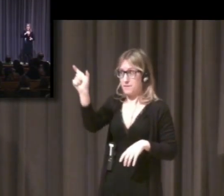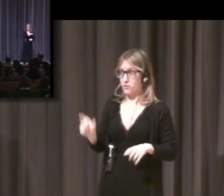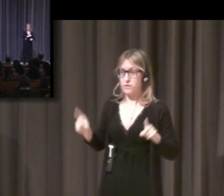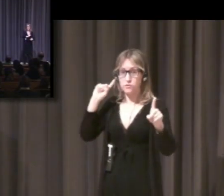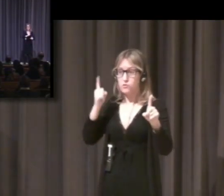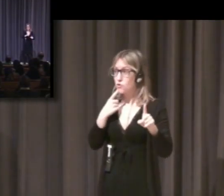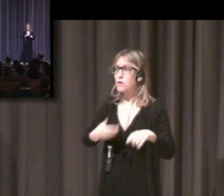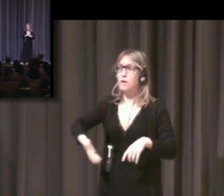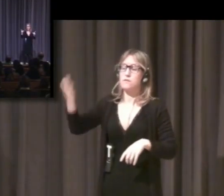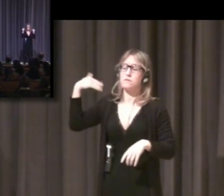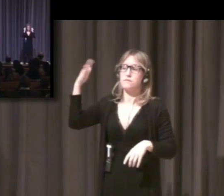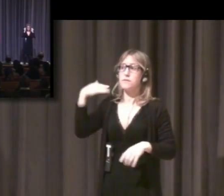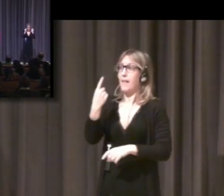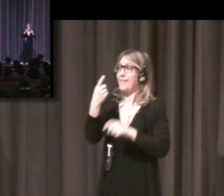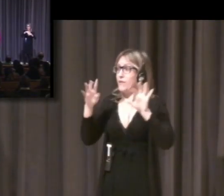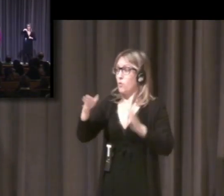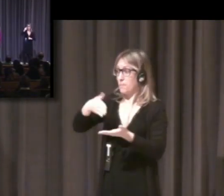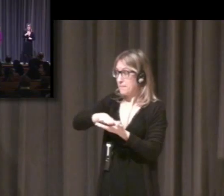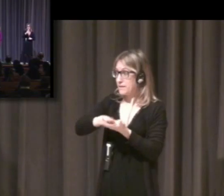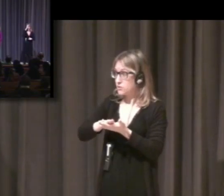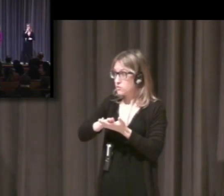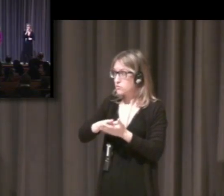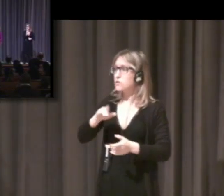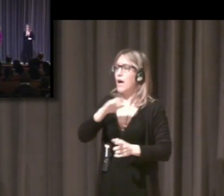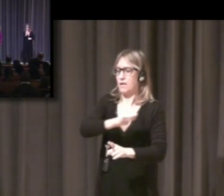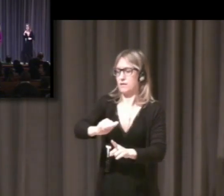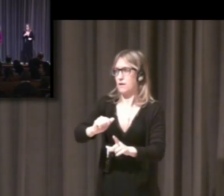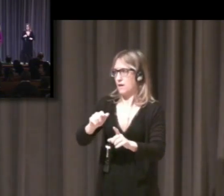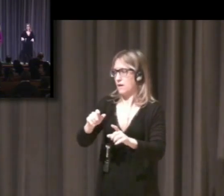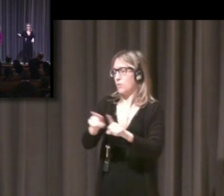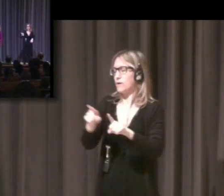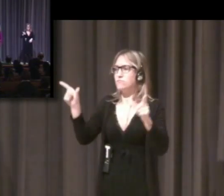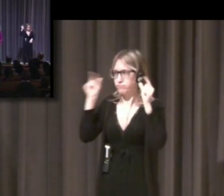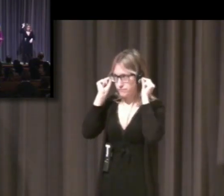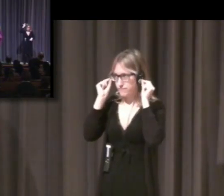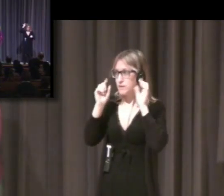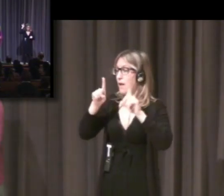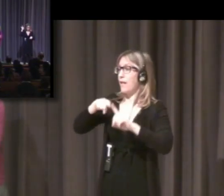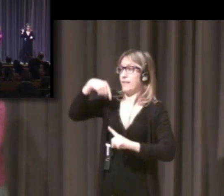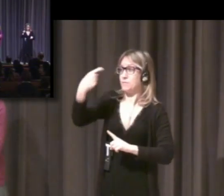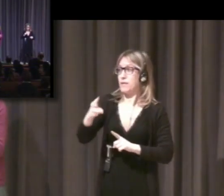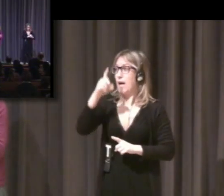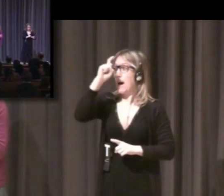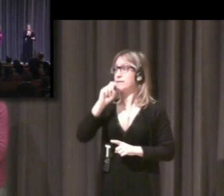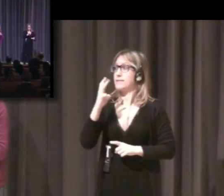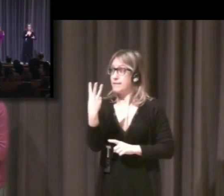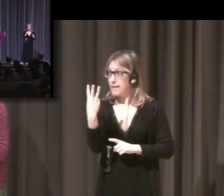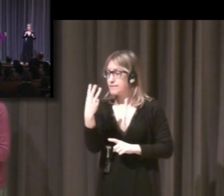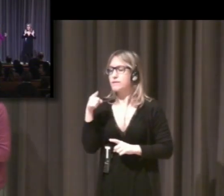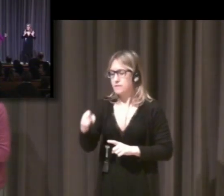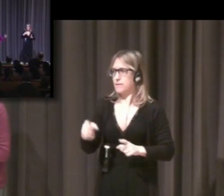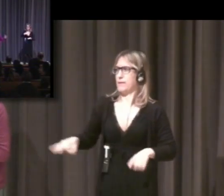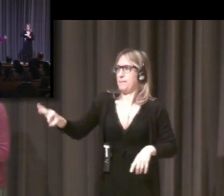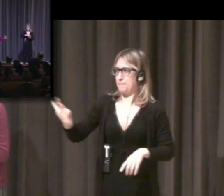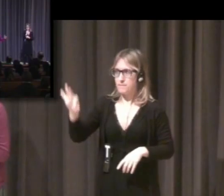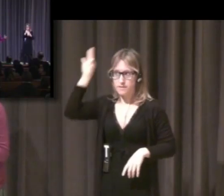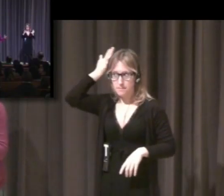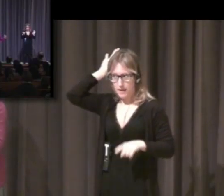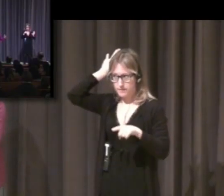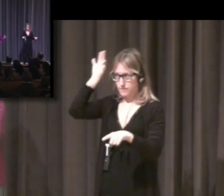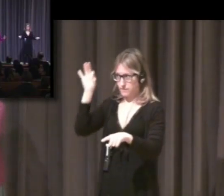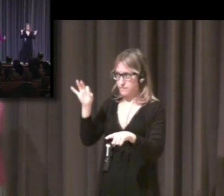implanted. I wrote this wrong. But by 19 months, she had already learned a